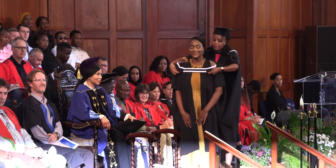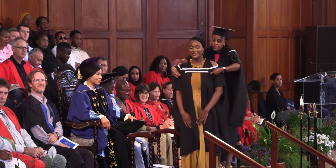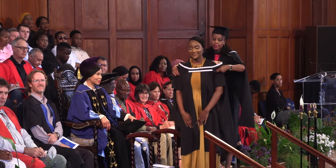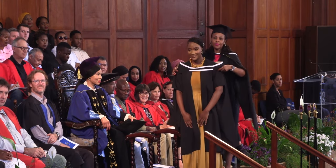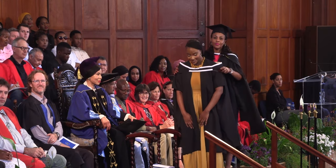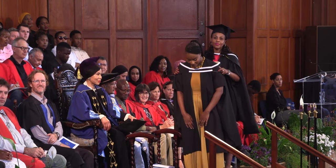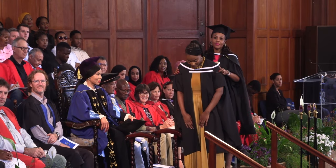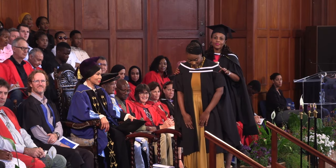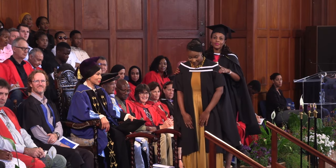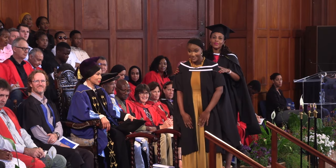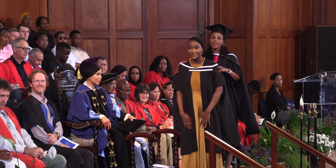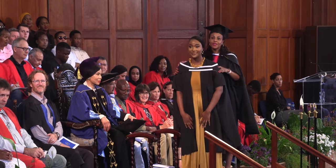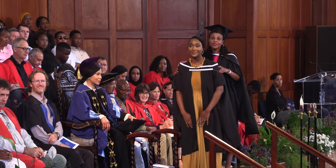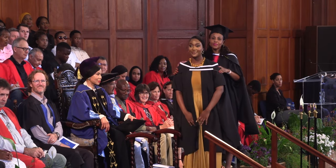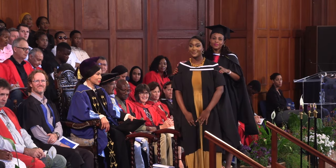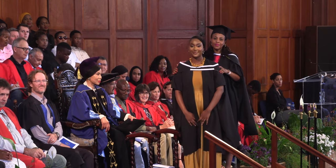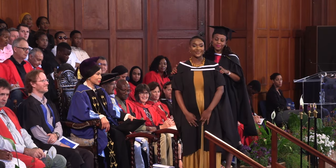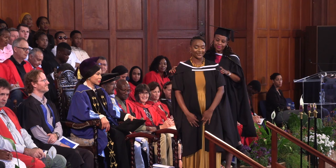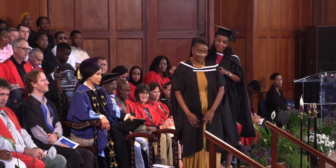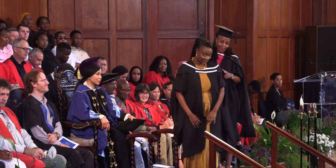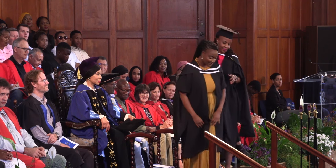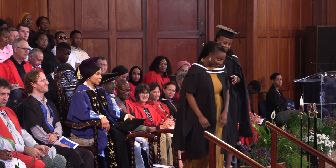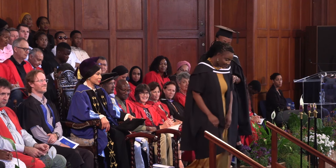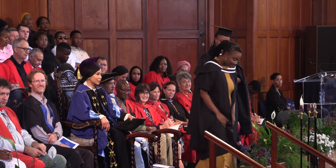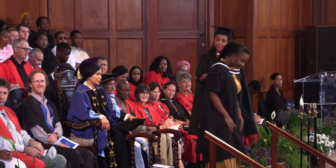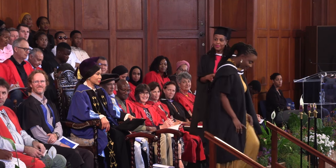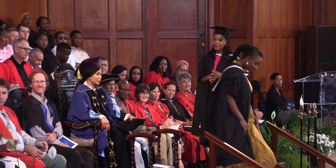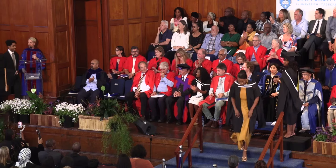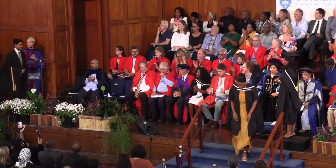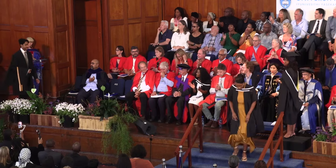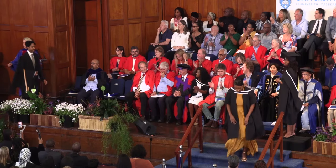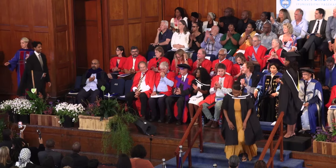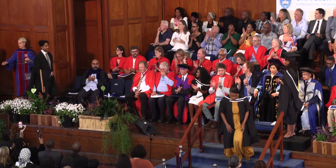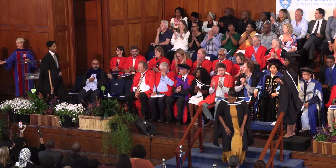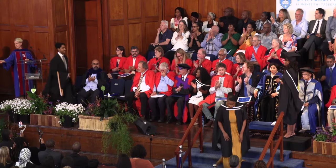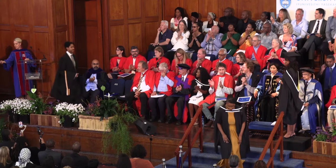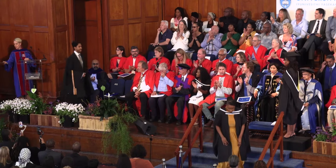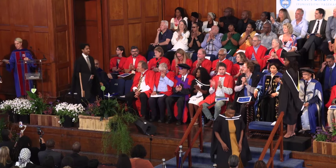For the degree of Bachelor of Laws, Amir Saeed Mohammed.